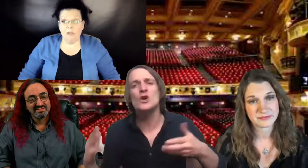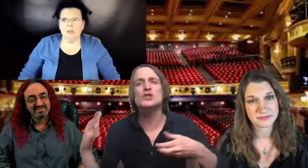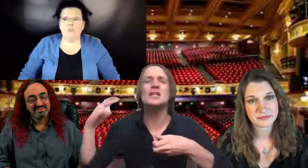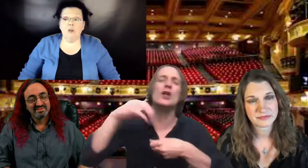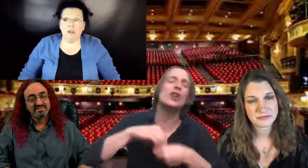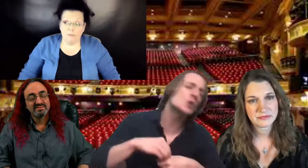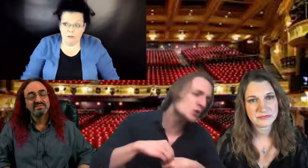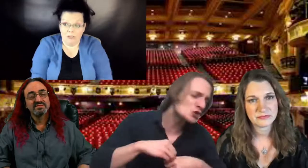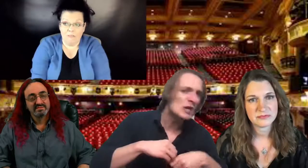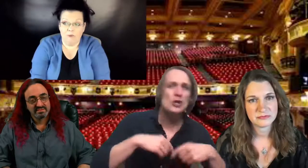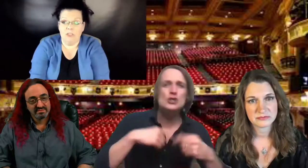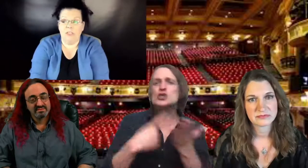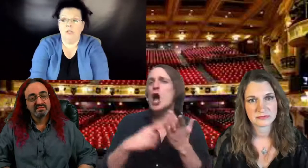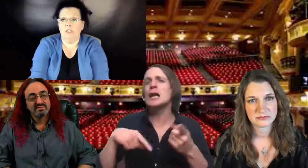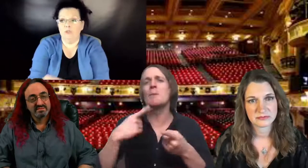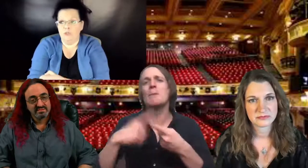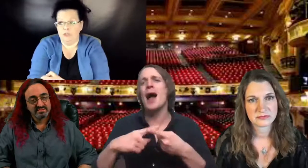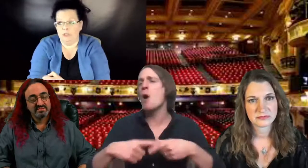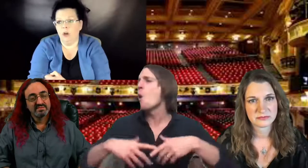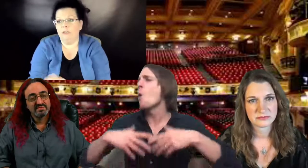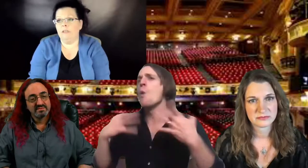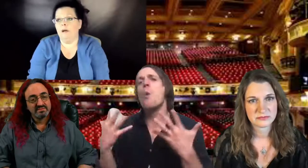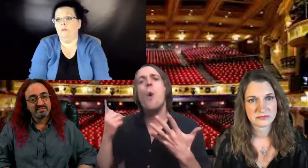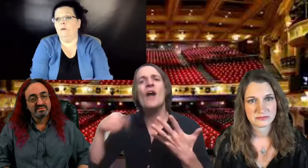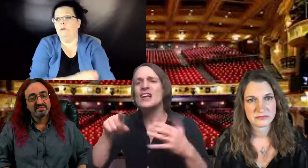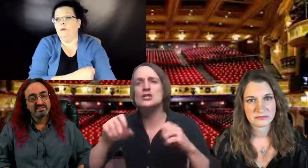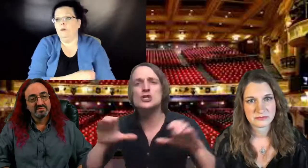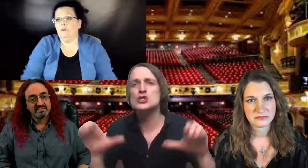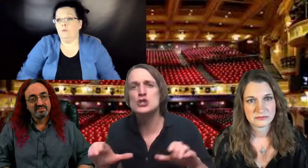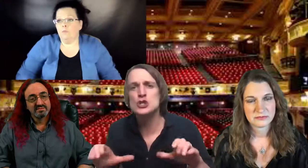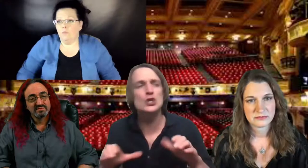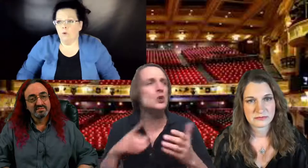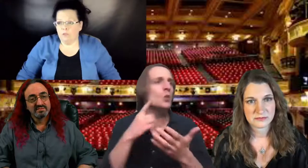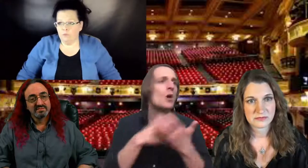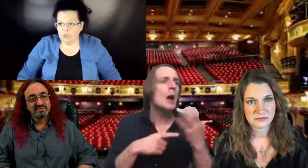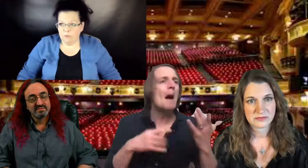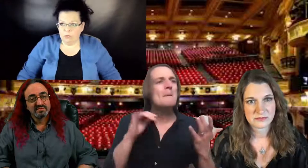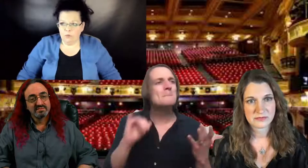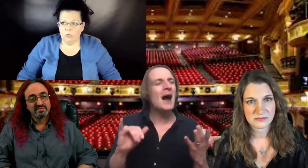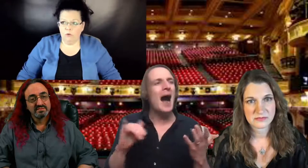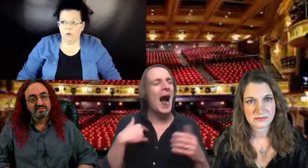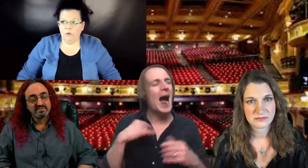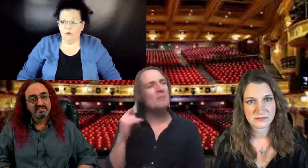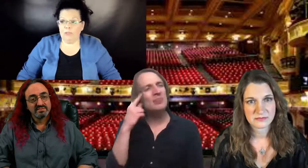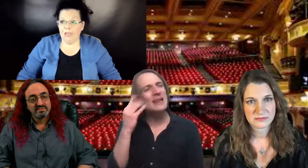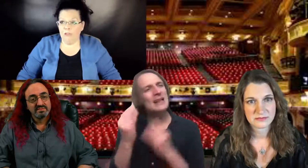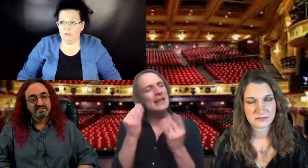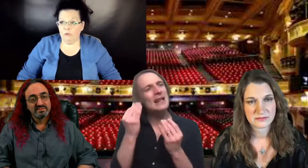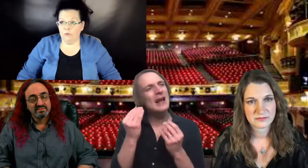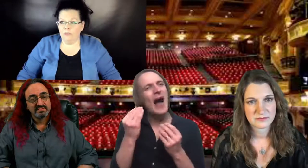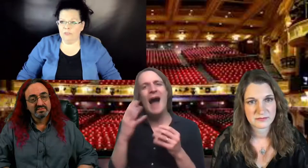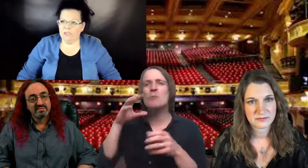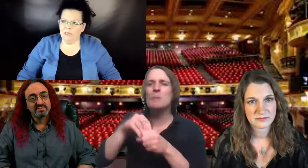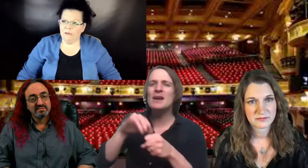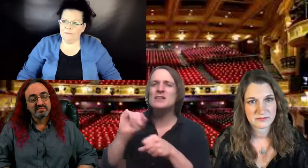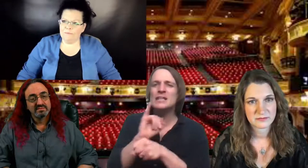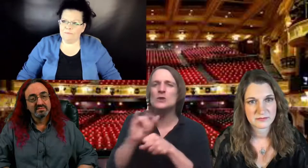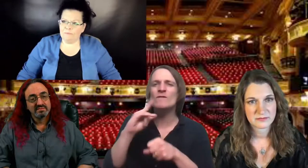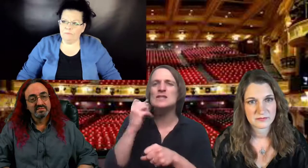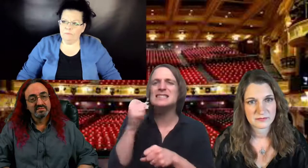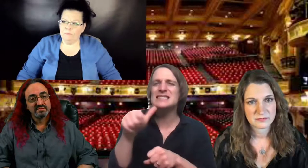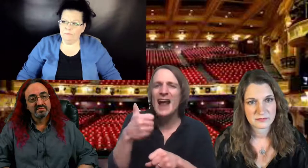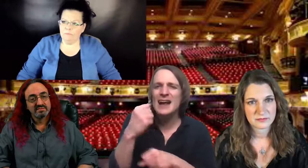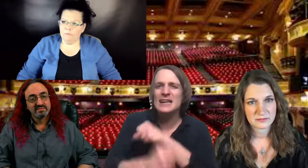panels talking about diversity, inclusion, talking about what we should be doing or what we can do. And I'm thinking,